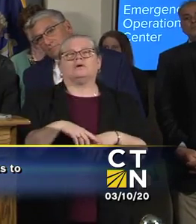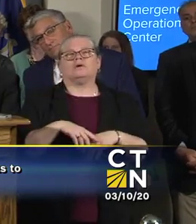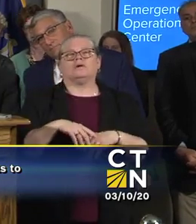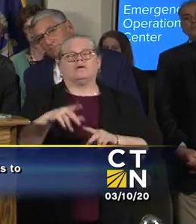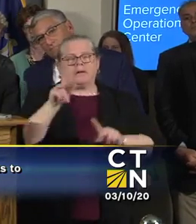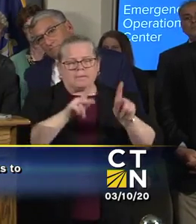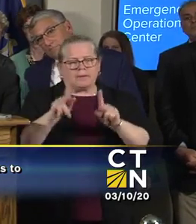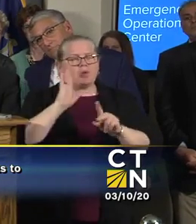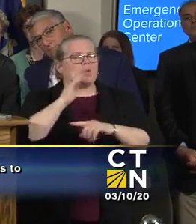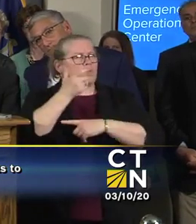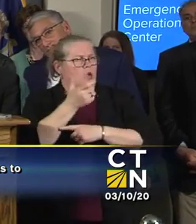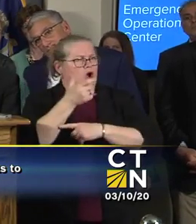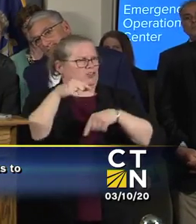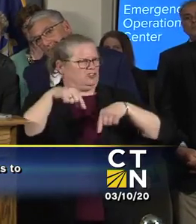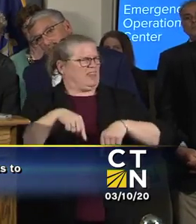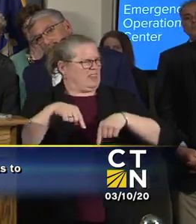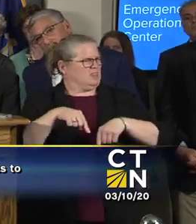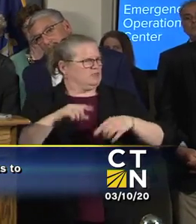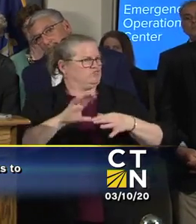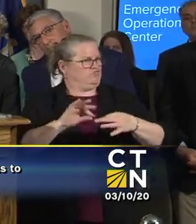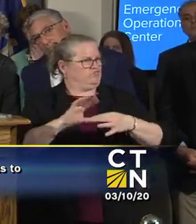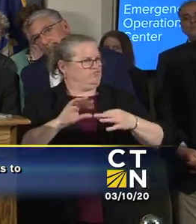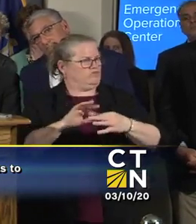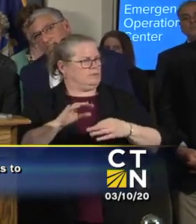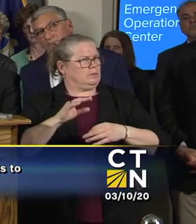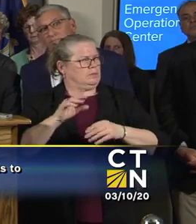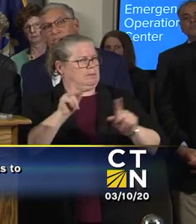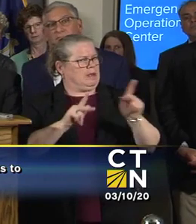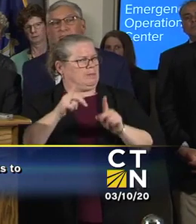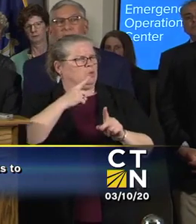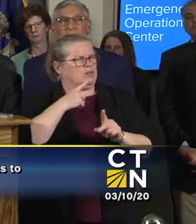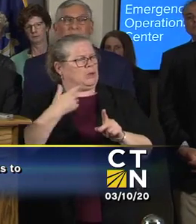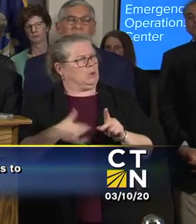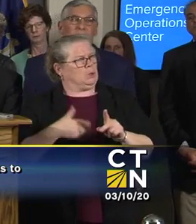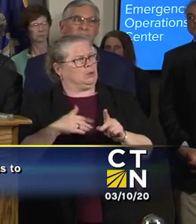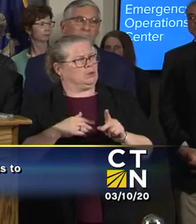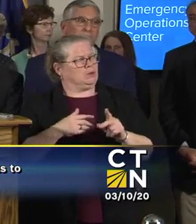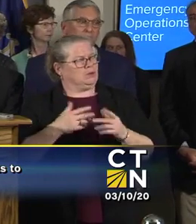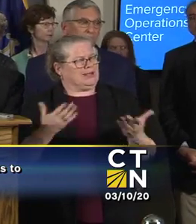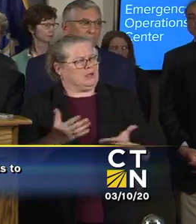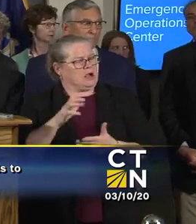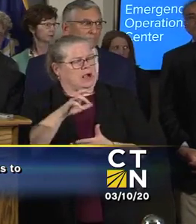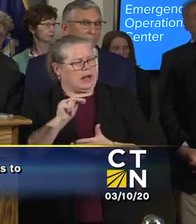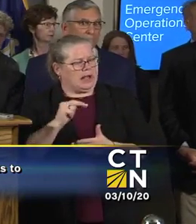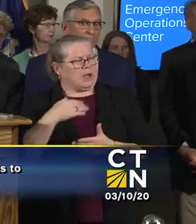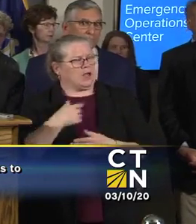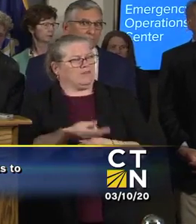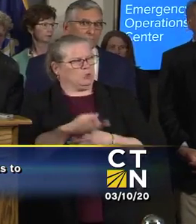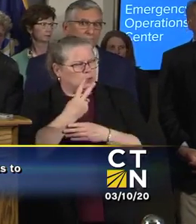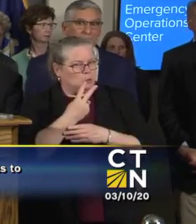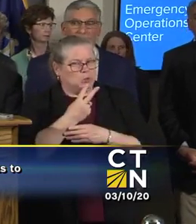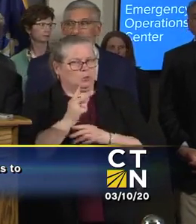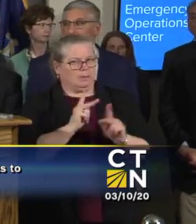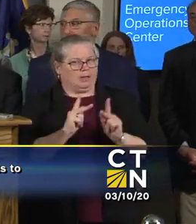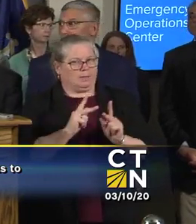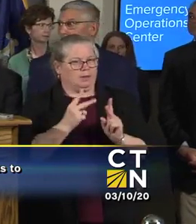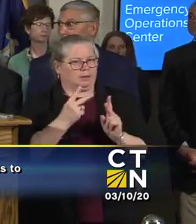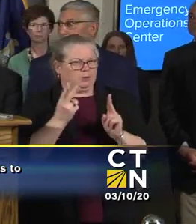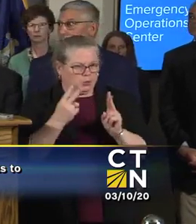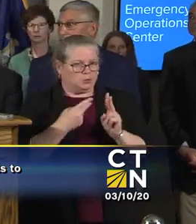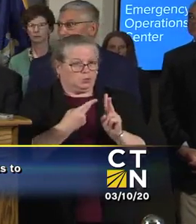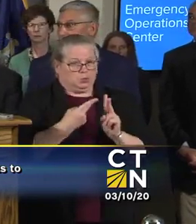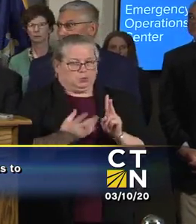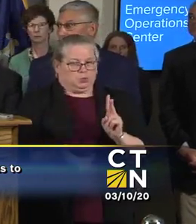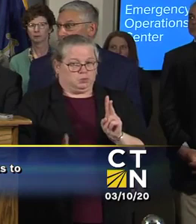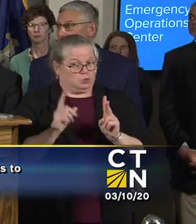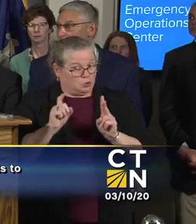in Connecticut. Do we need to take these further steps? Do we need to cancel sporting events and do all these things? Can